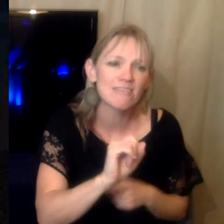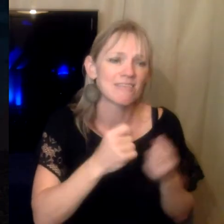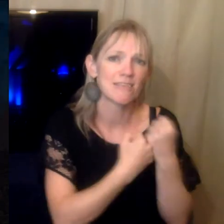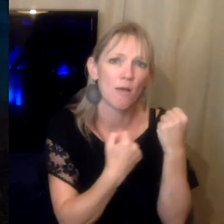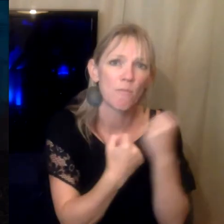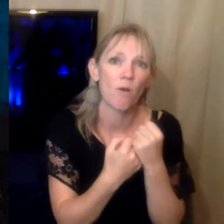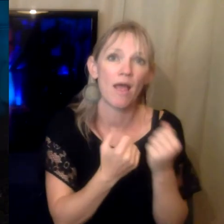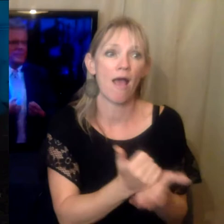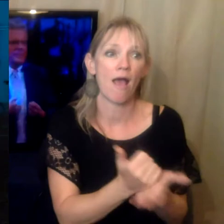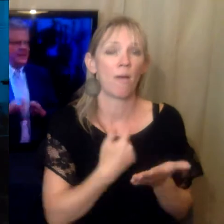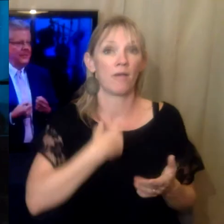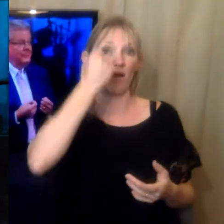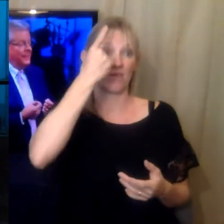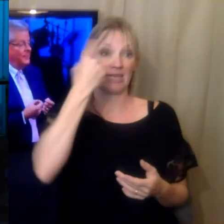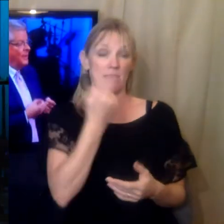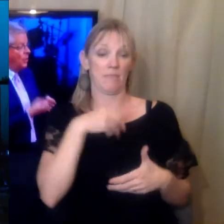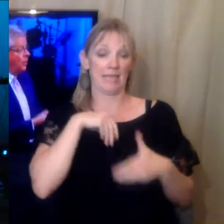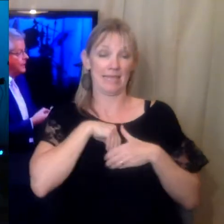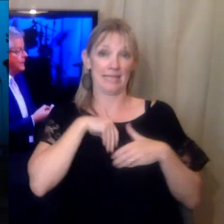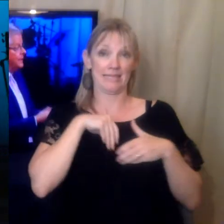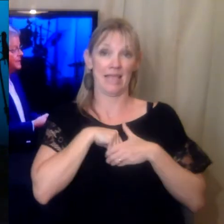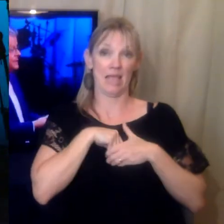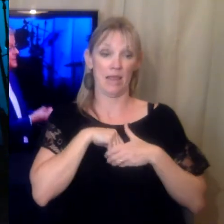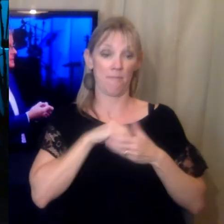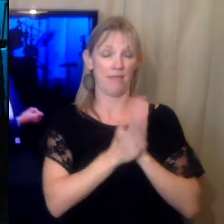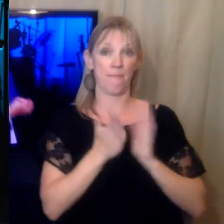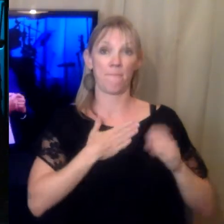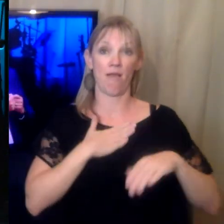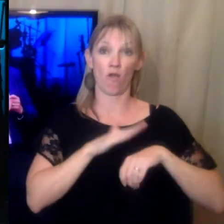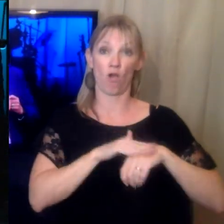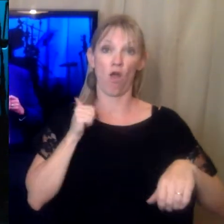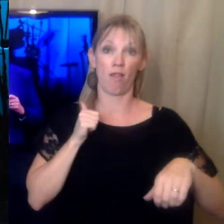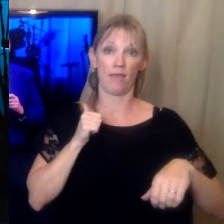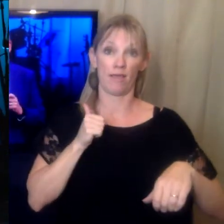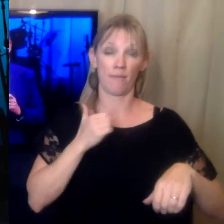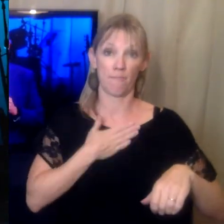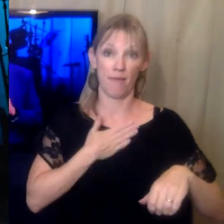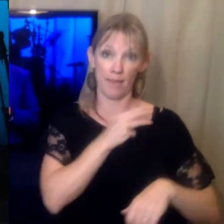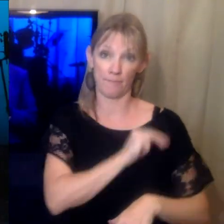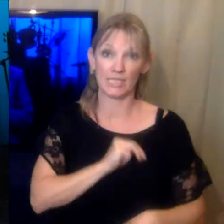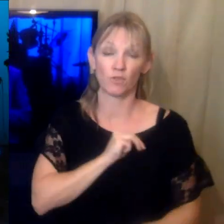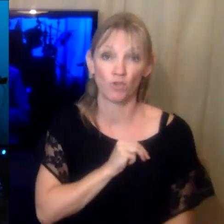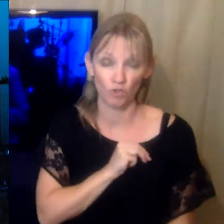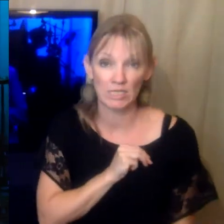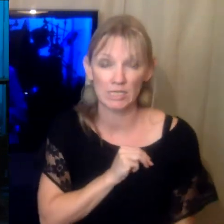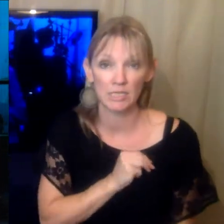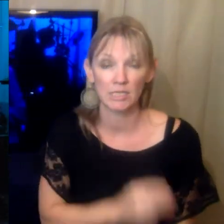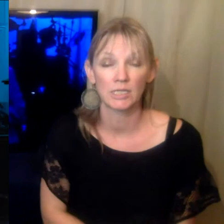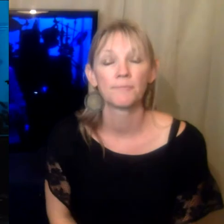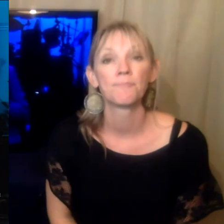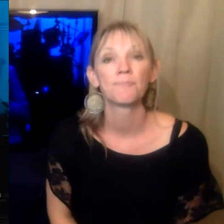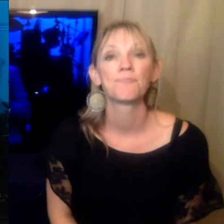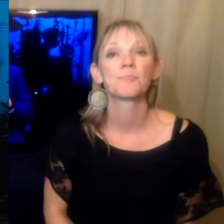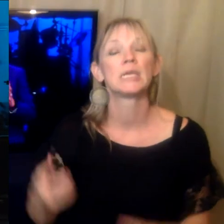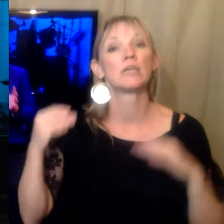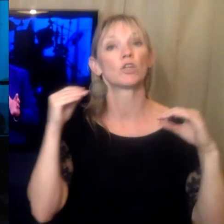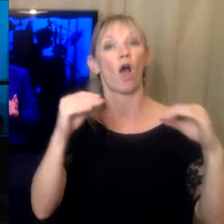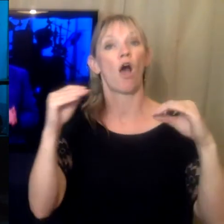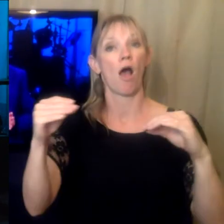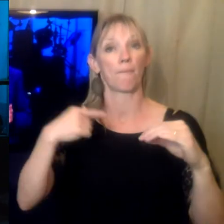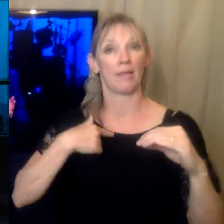something within me that became my calling into the ministry. And he taught me